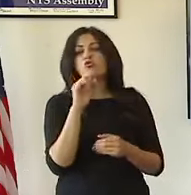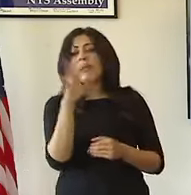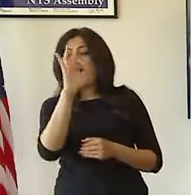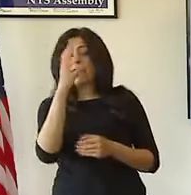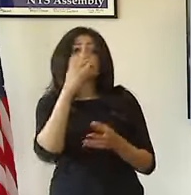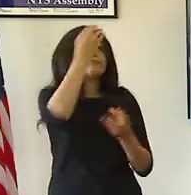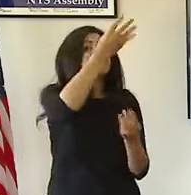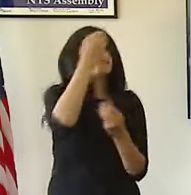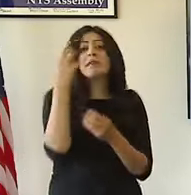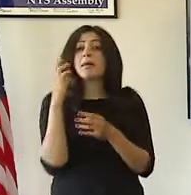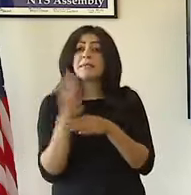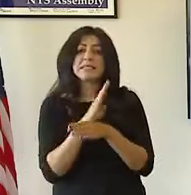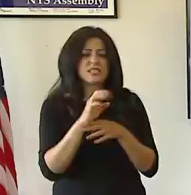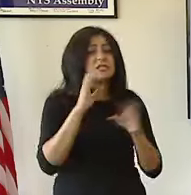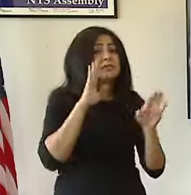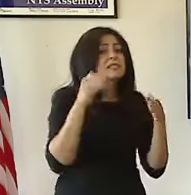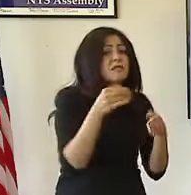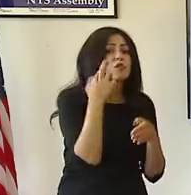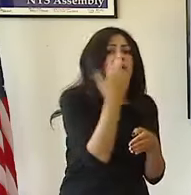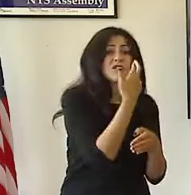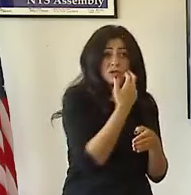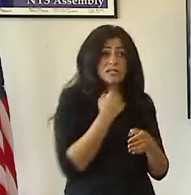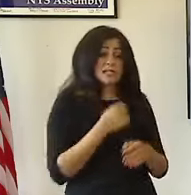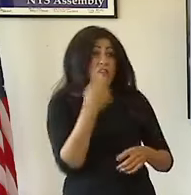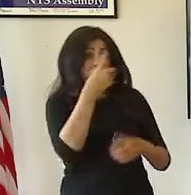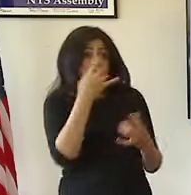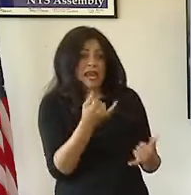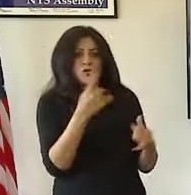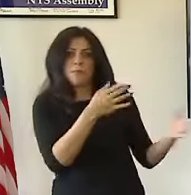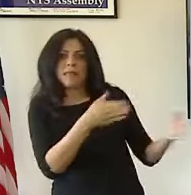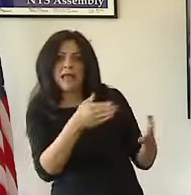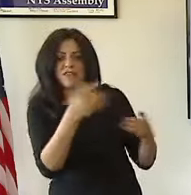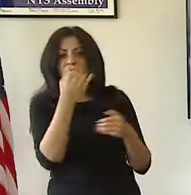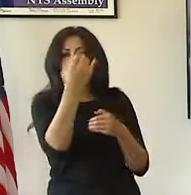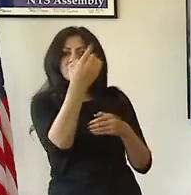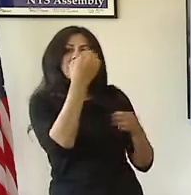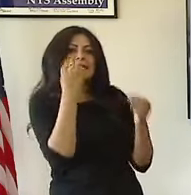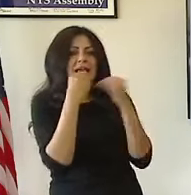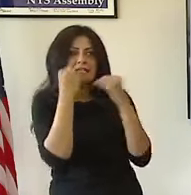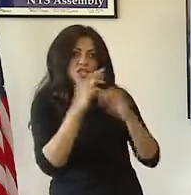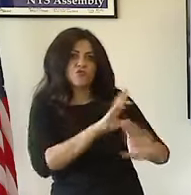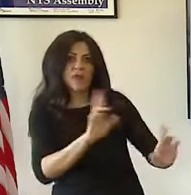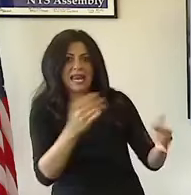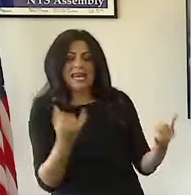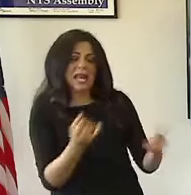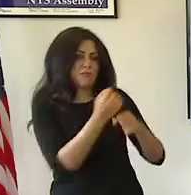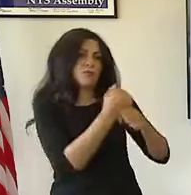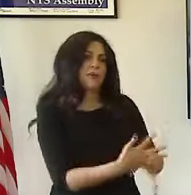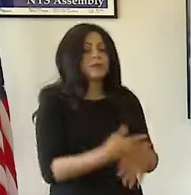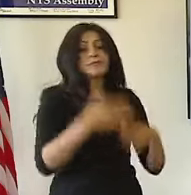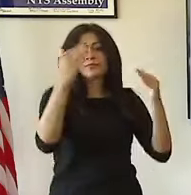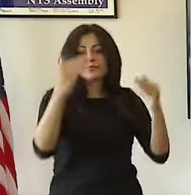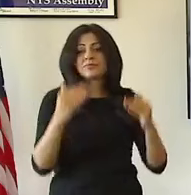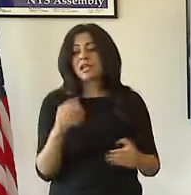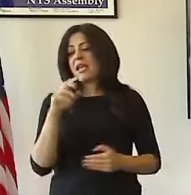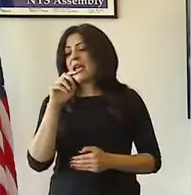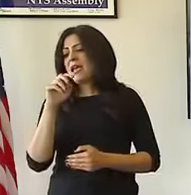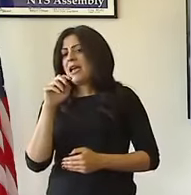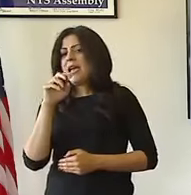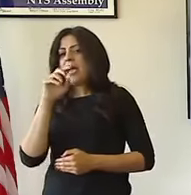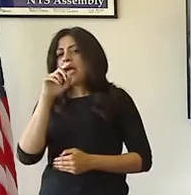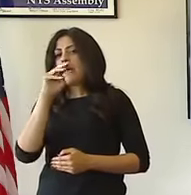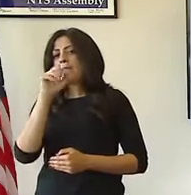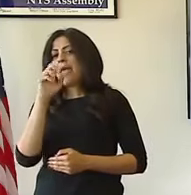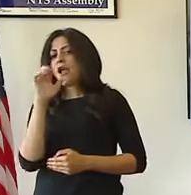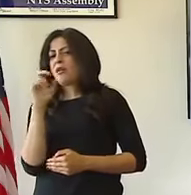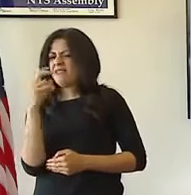particular restaurants, get prepared for that outdoor dining component, which will begin on Tuesday, June 9th. Marianne, nail salons, I think I did kind of cover